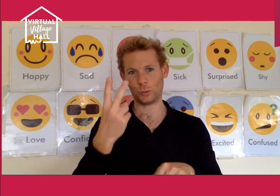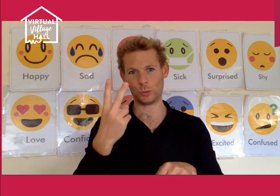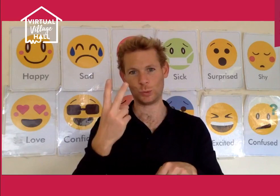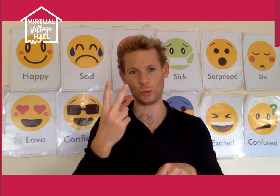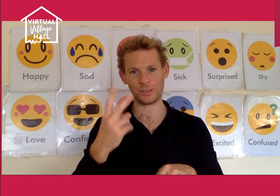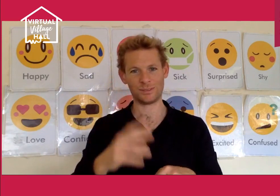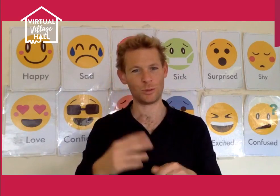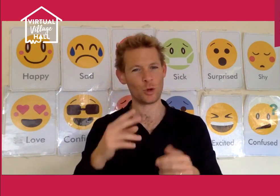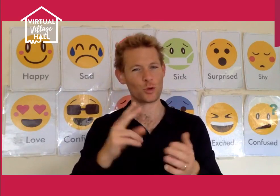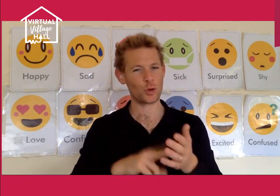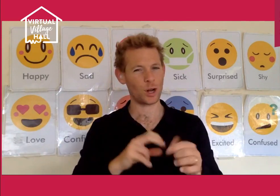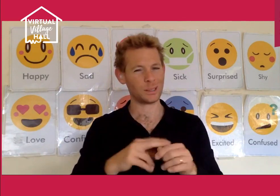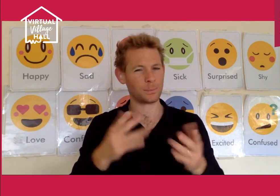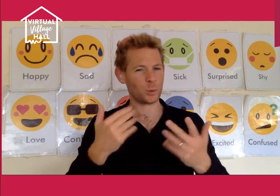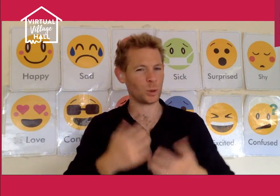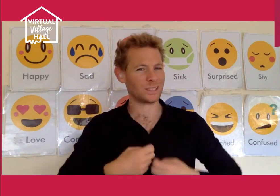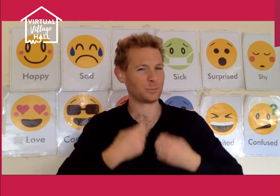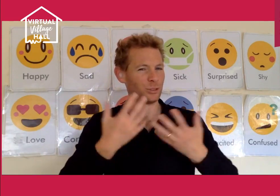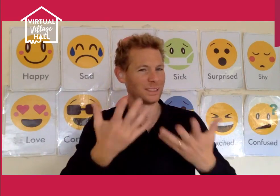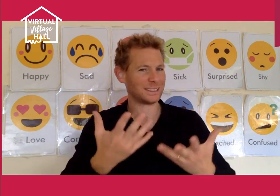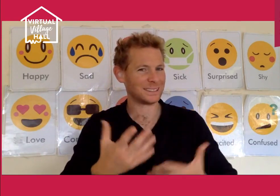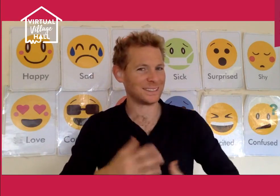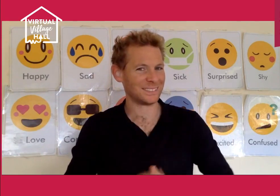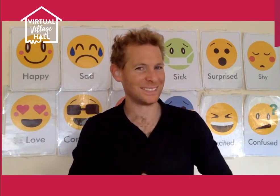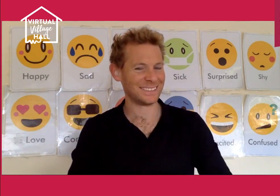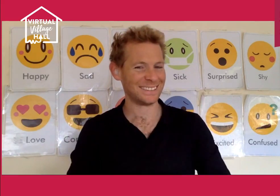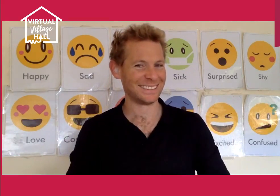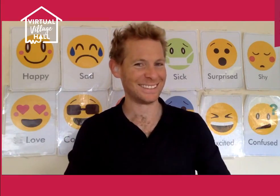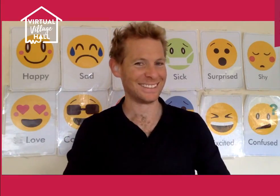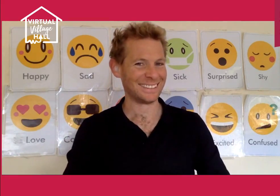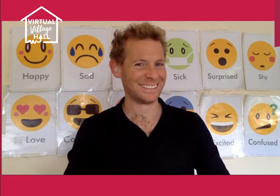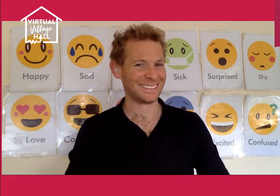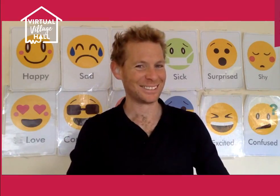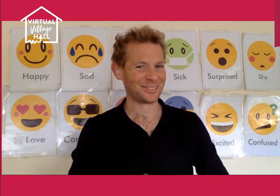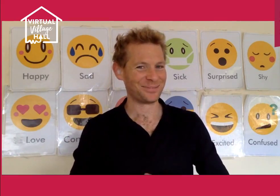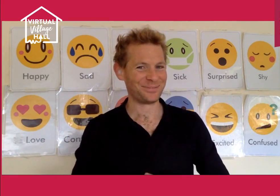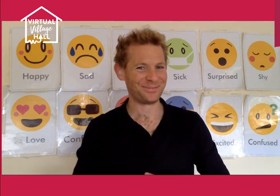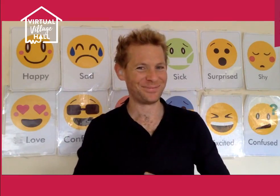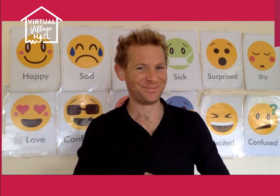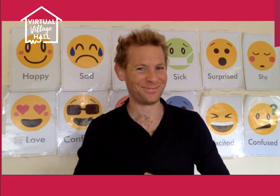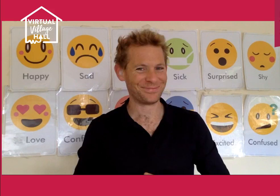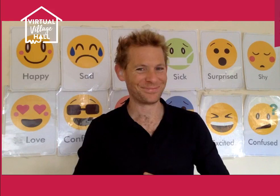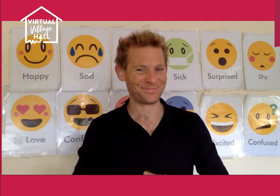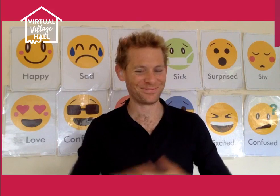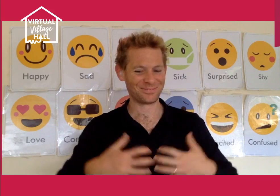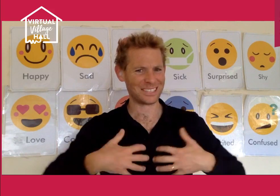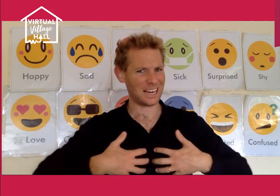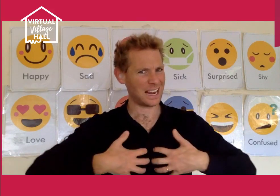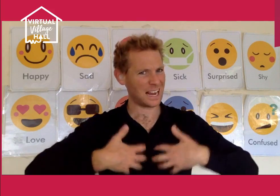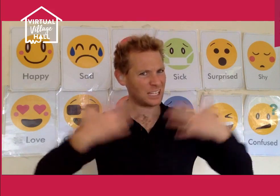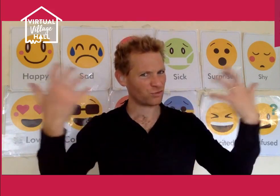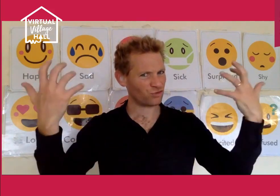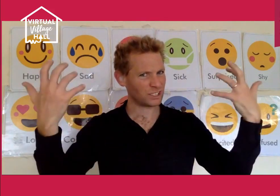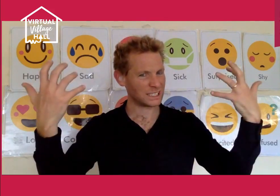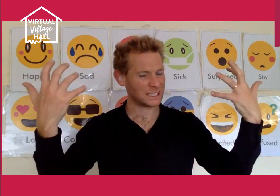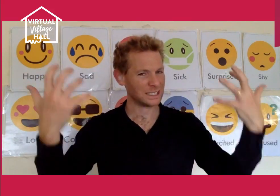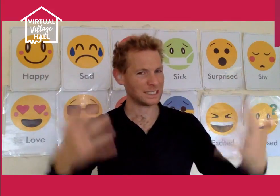In Northern Ireland, we use two hands because Northern Ireland is a very expressive place.